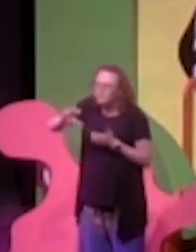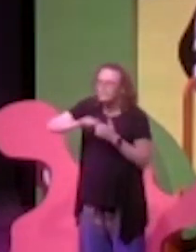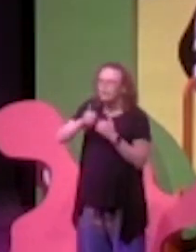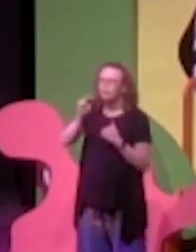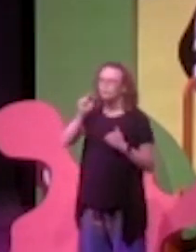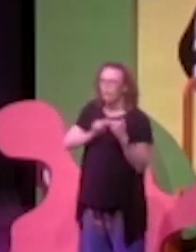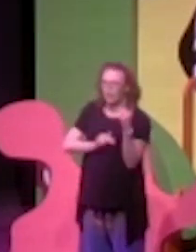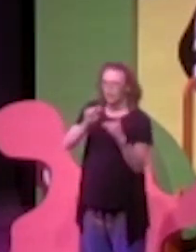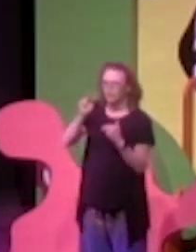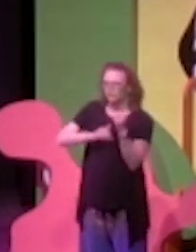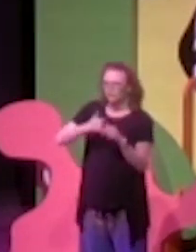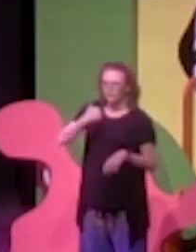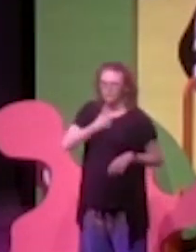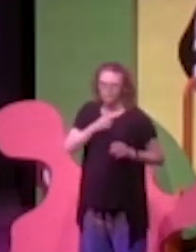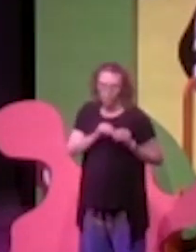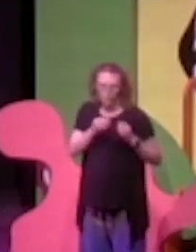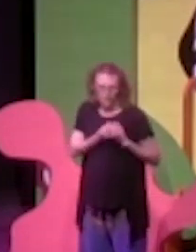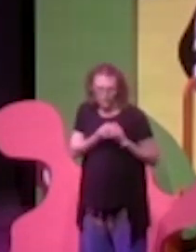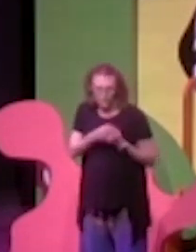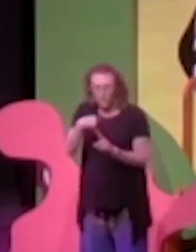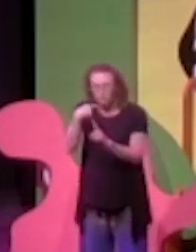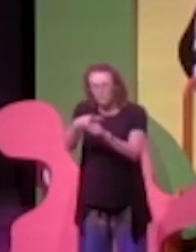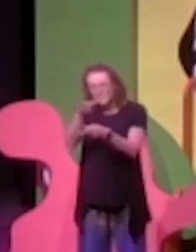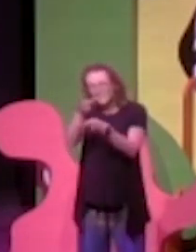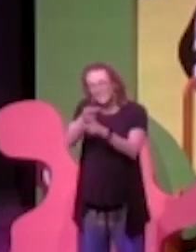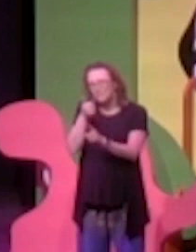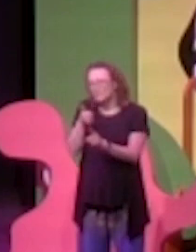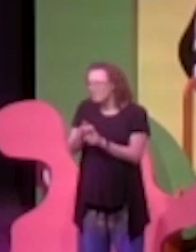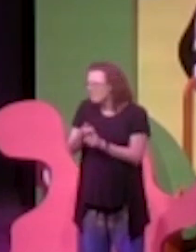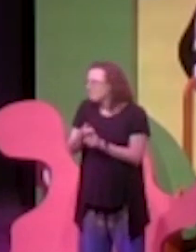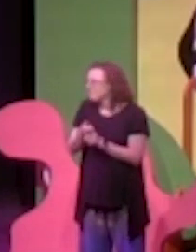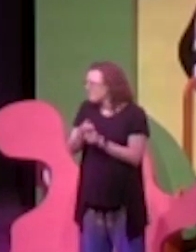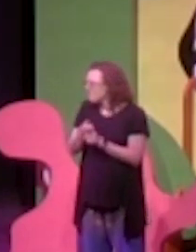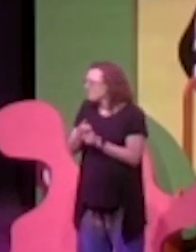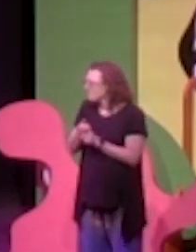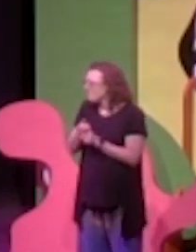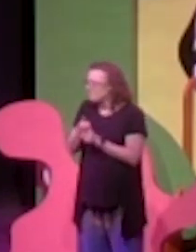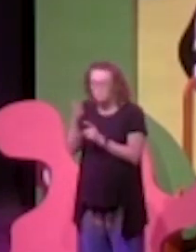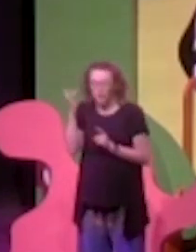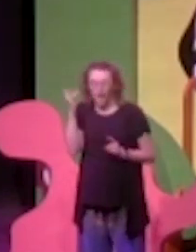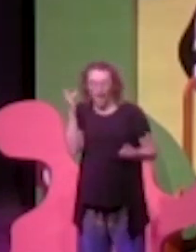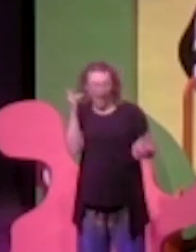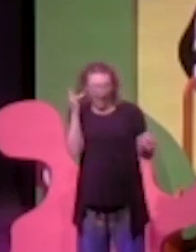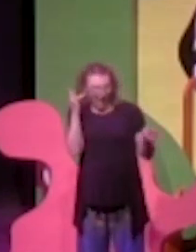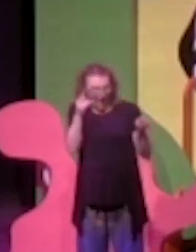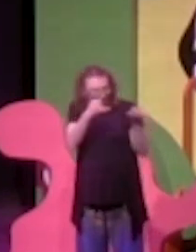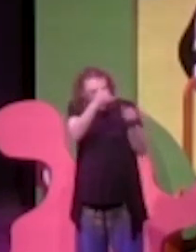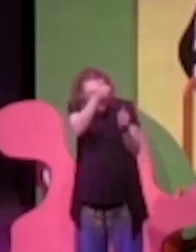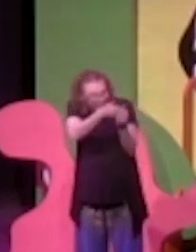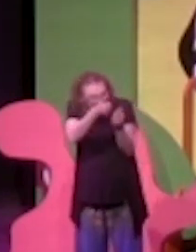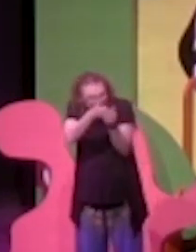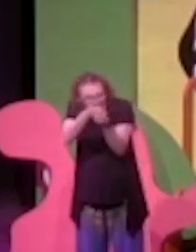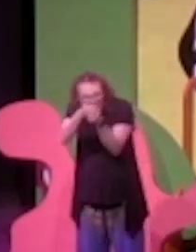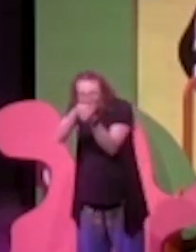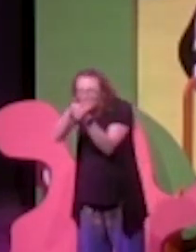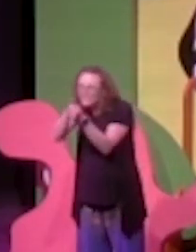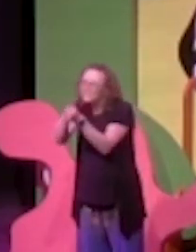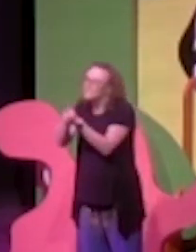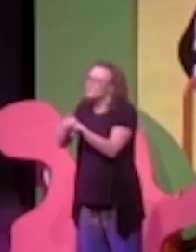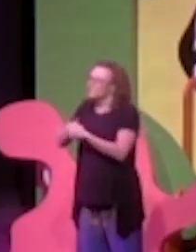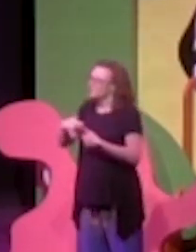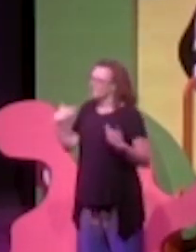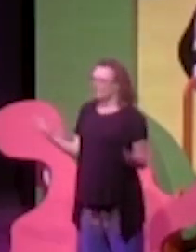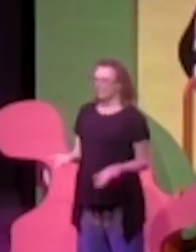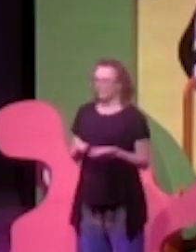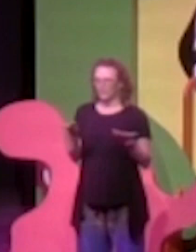And then the last thing, though, is take care of yourselves, because all of you, all of us, no matter what role we're playing,